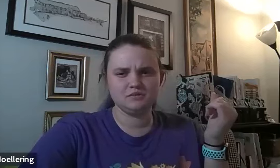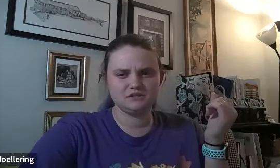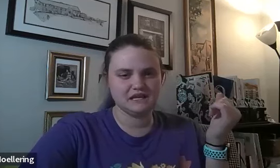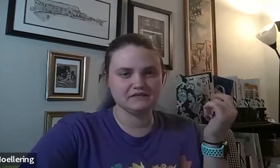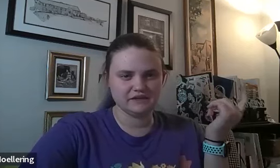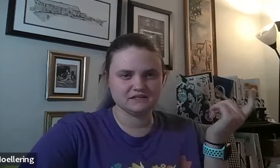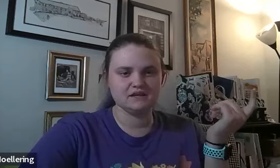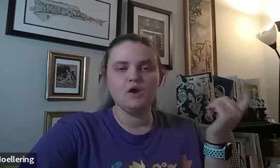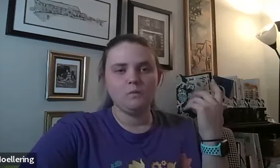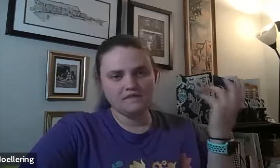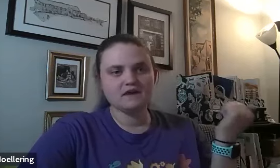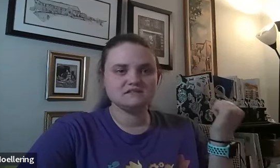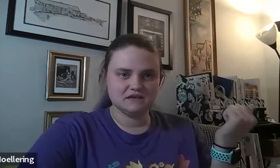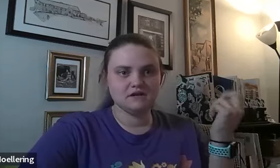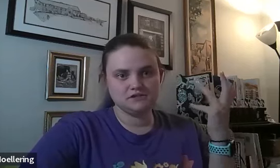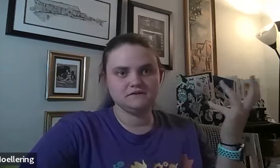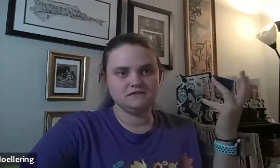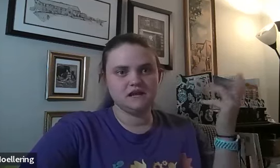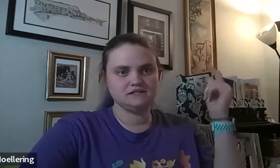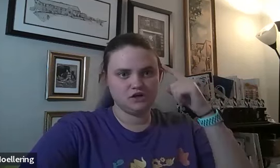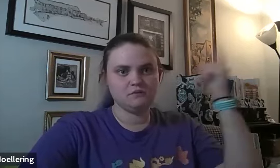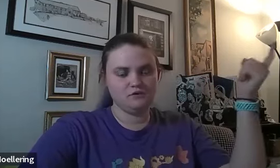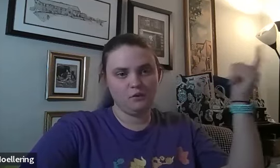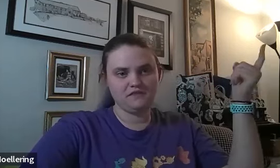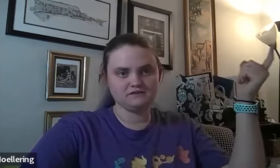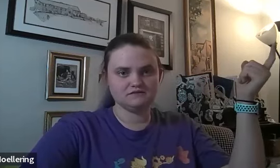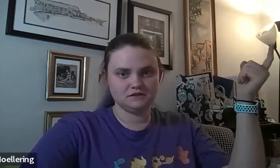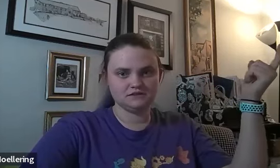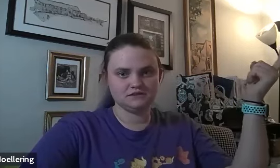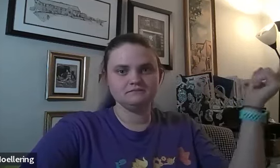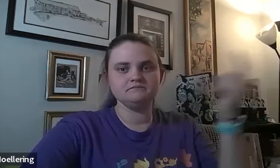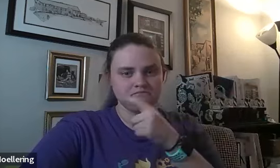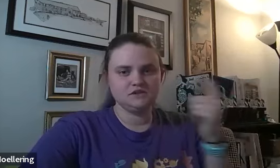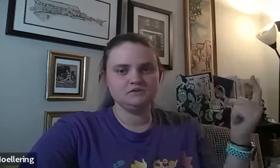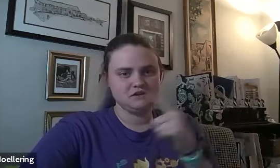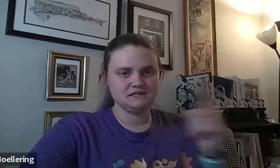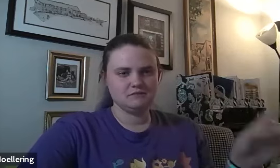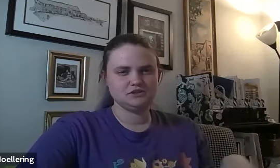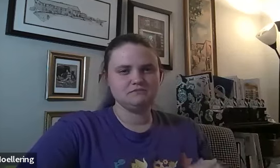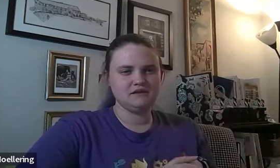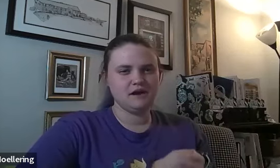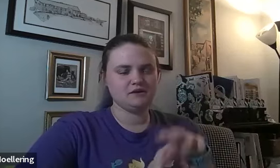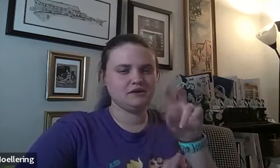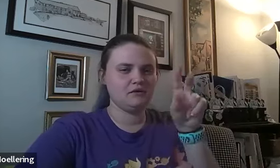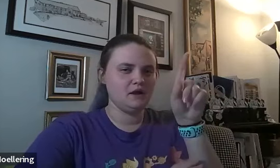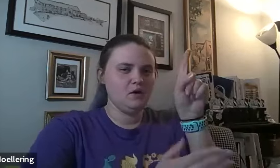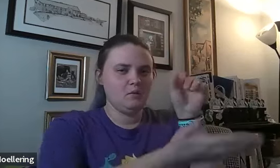we're saying things like 1,750, I start with the 1,000 first. You would do that same motion. But if I were to go